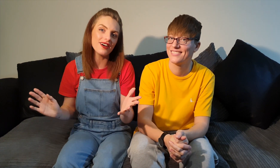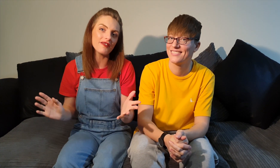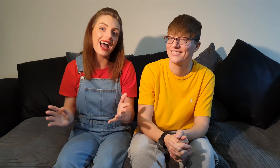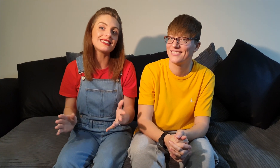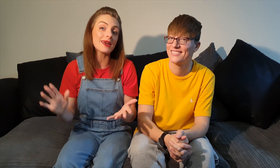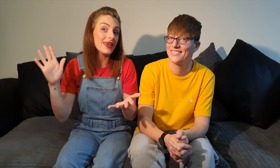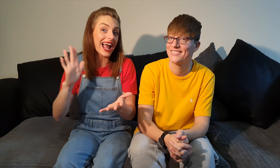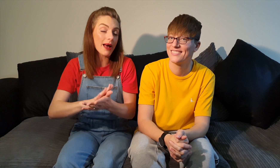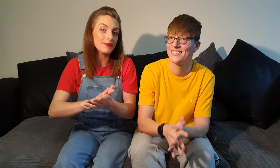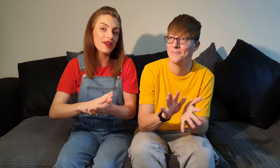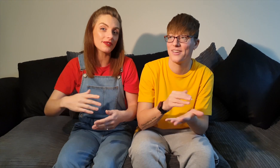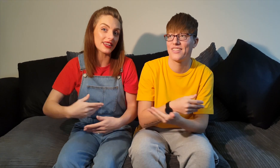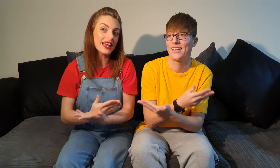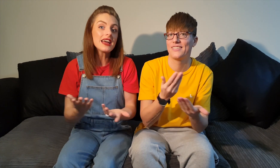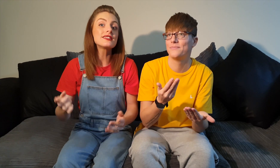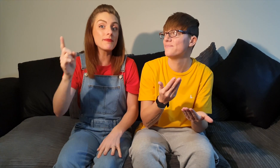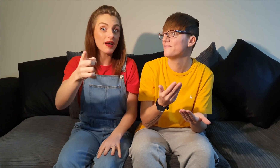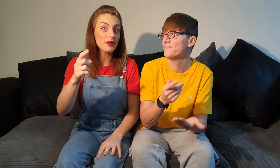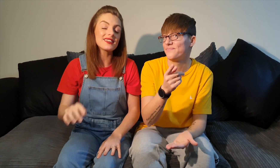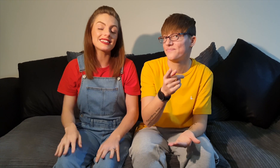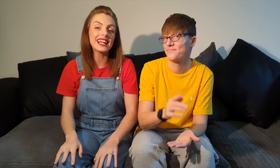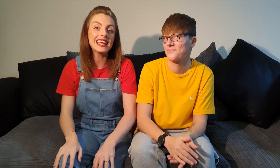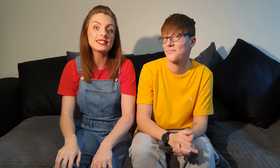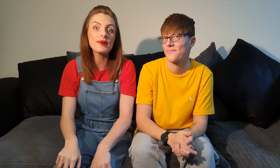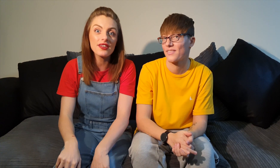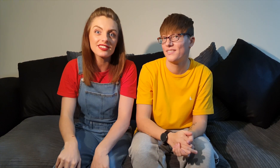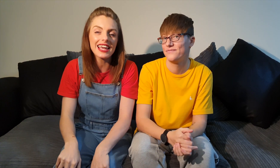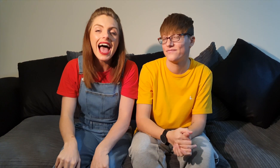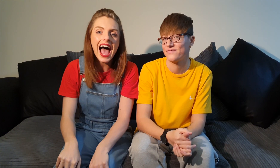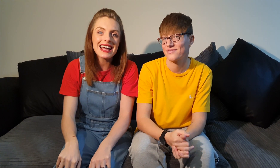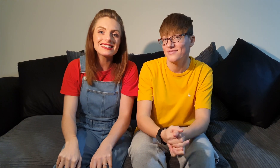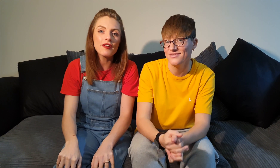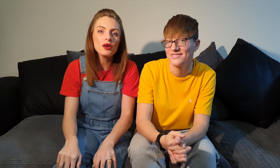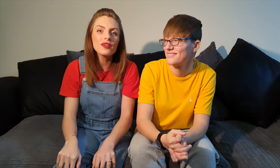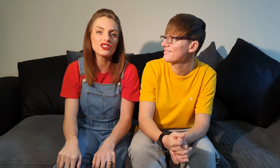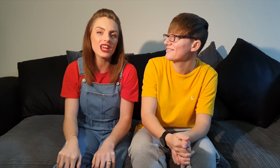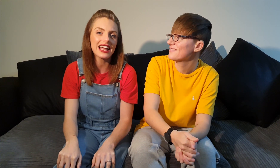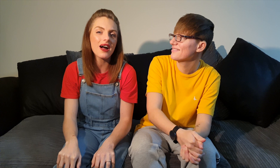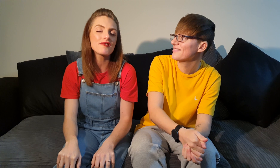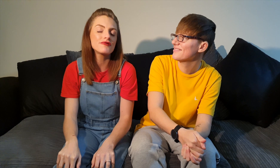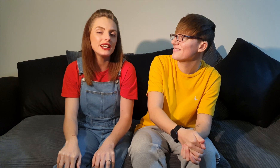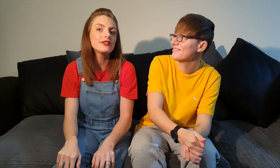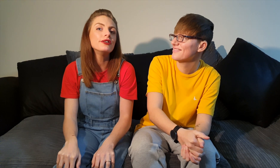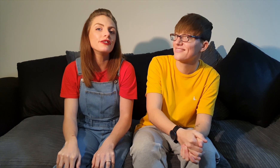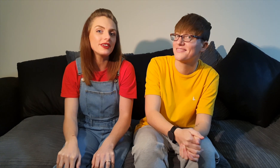love. And a big happy birthday to Matthew as it's nearly his birthday. And if you want to check out our really cool